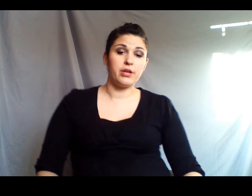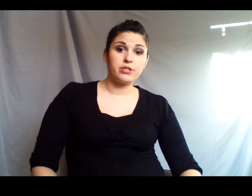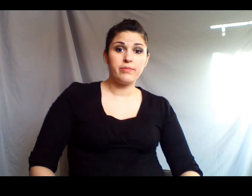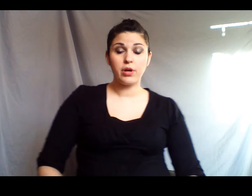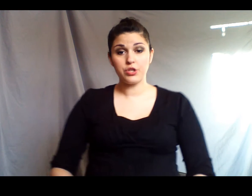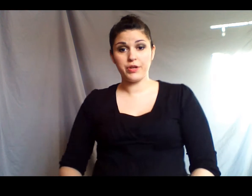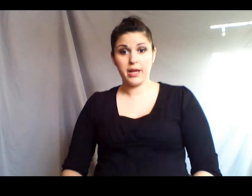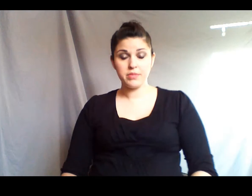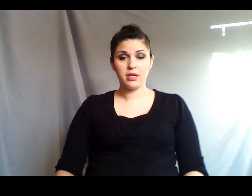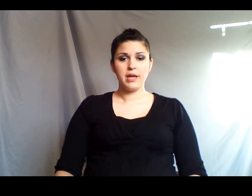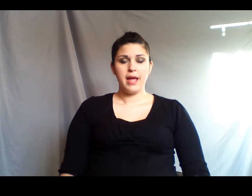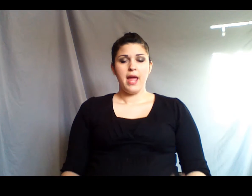some more country names.